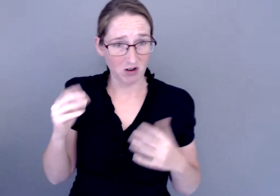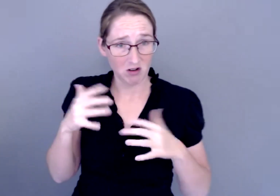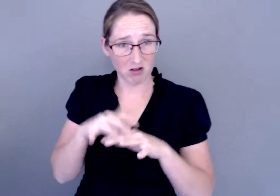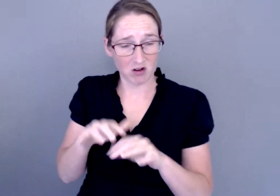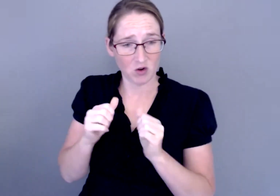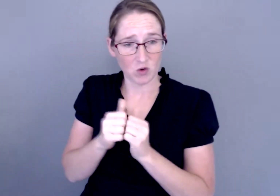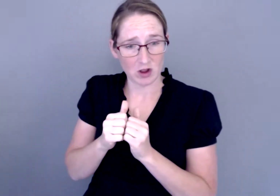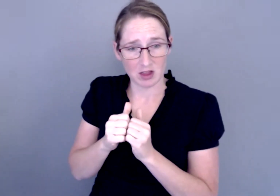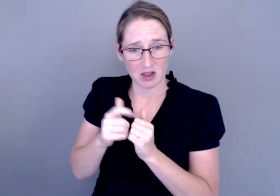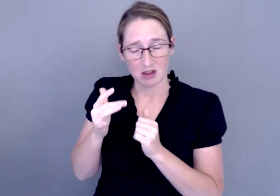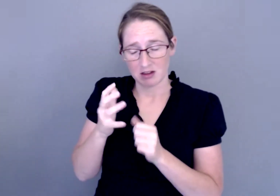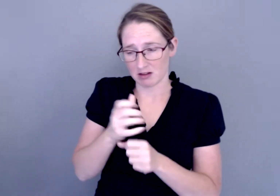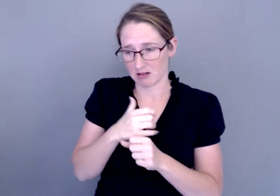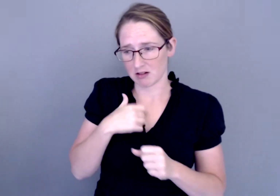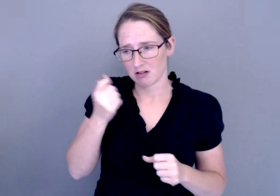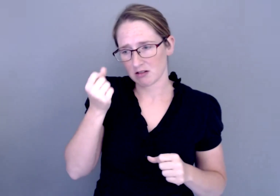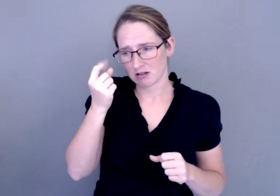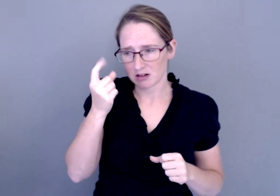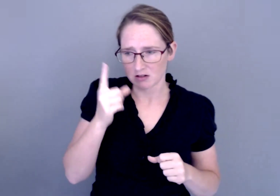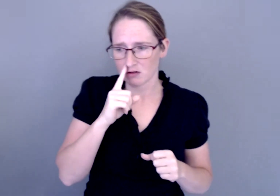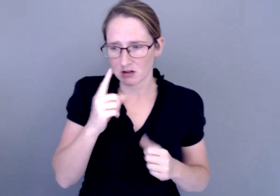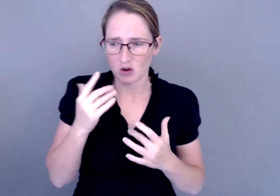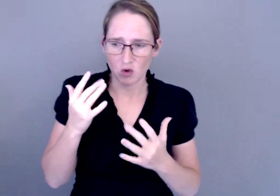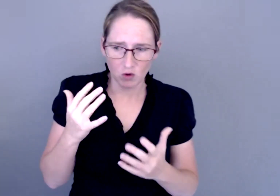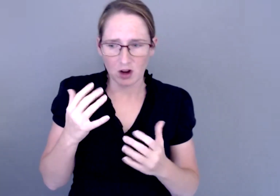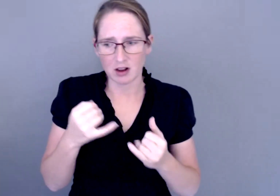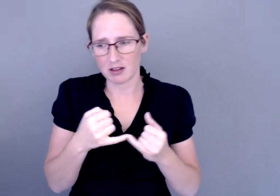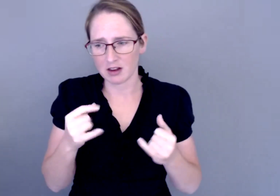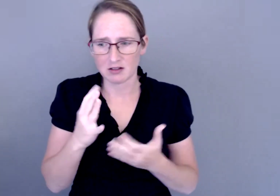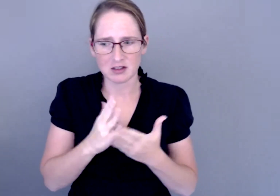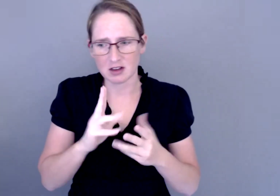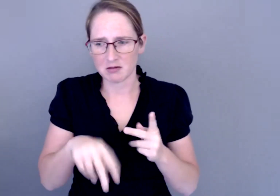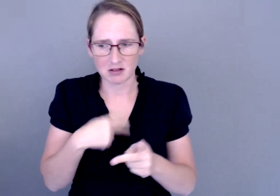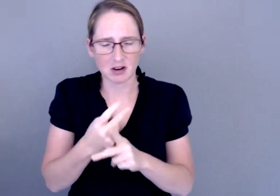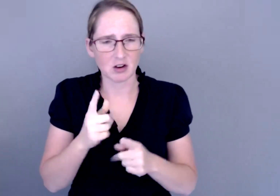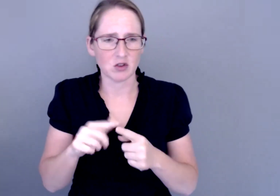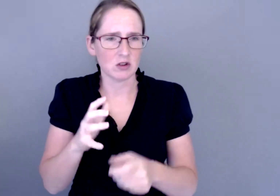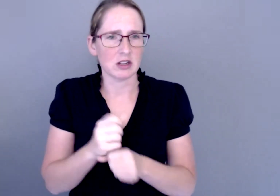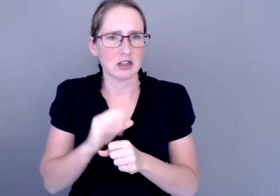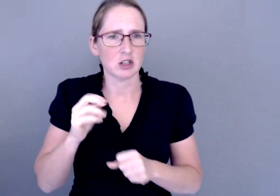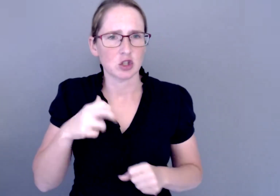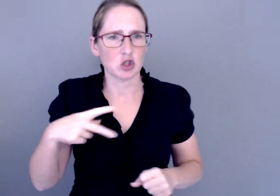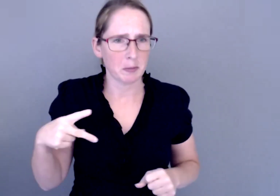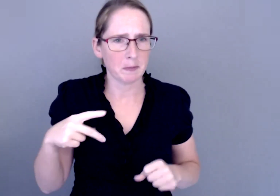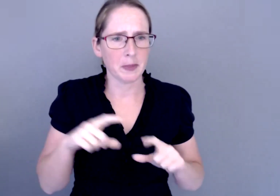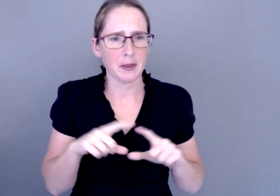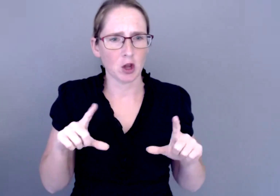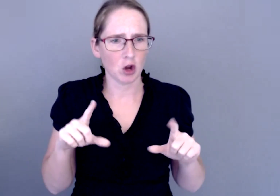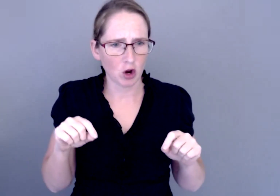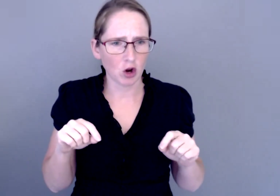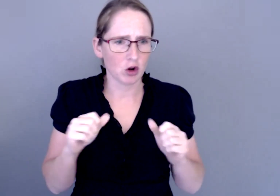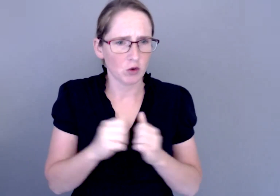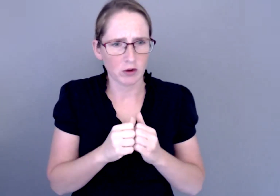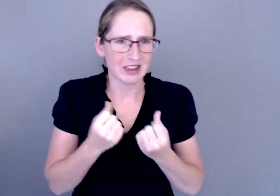get, I understand there's kind of like a waiting line of some sort to get chip cards with